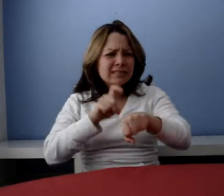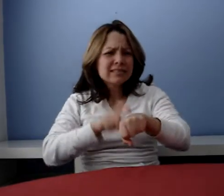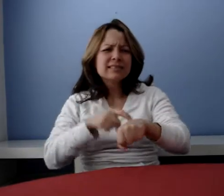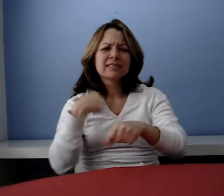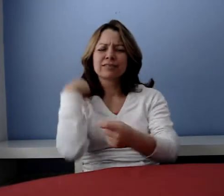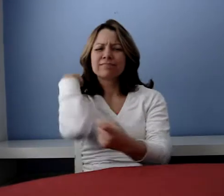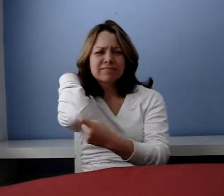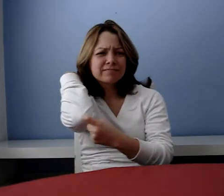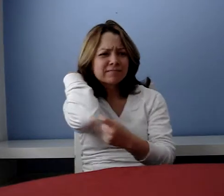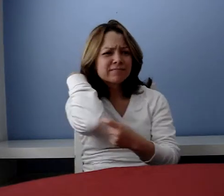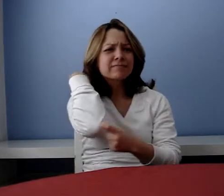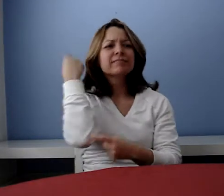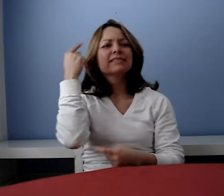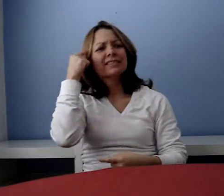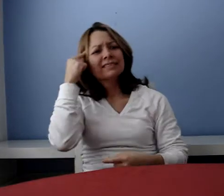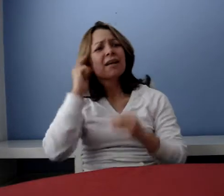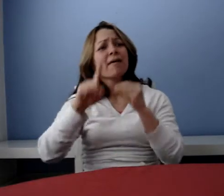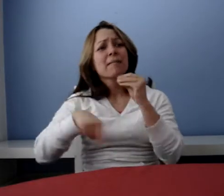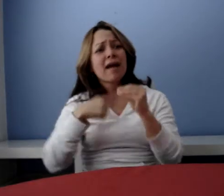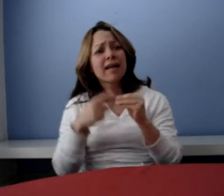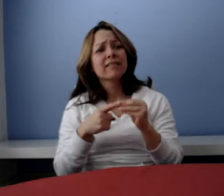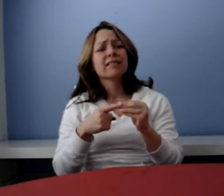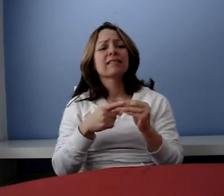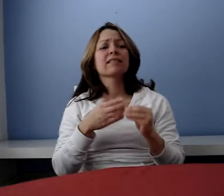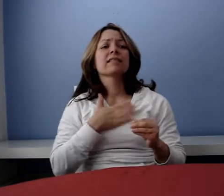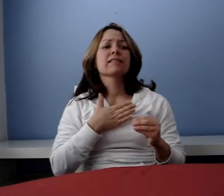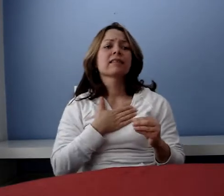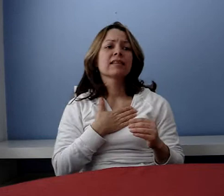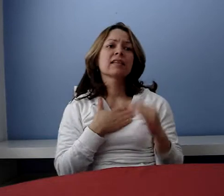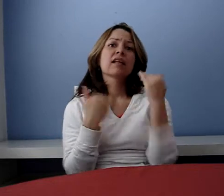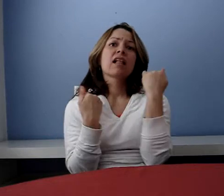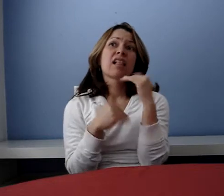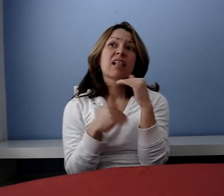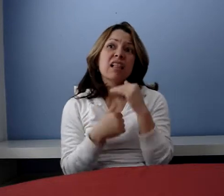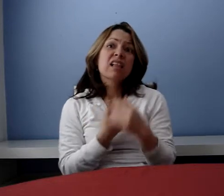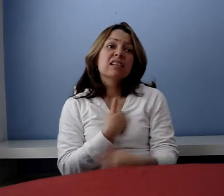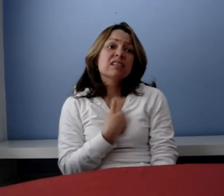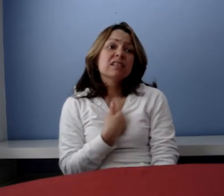want me to play with you? Yeah. Okay. I'll play with you.